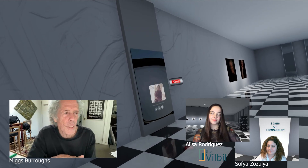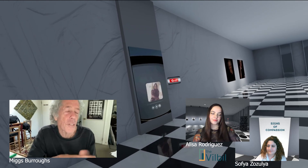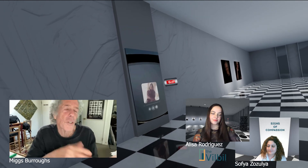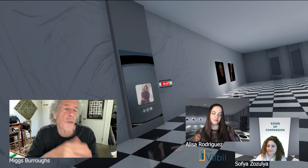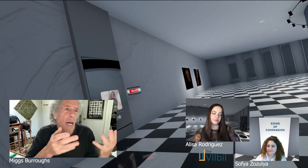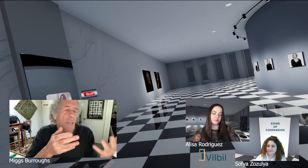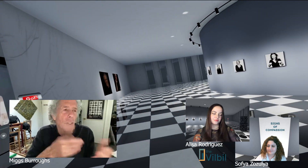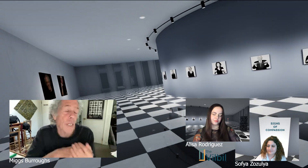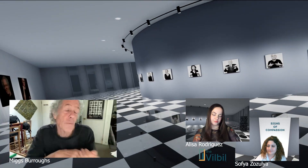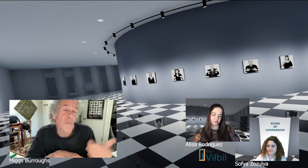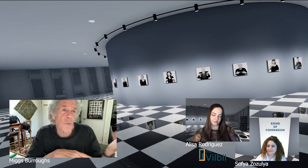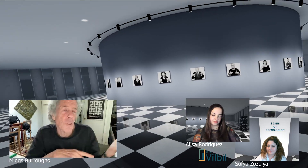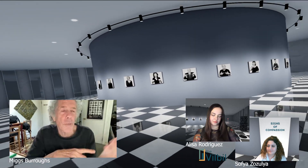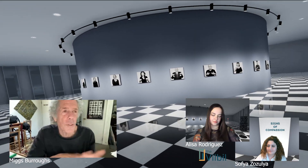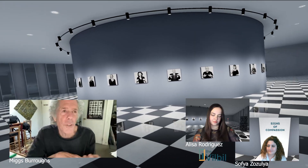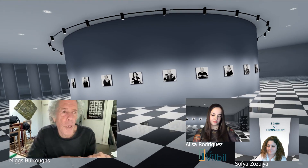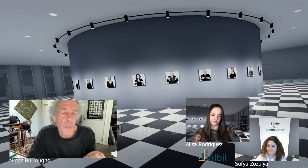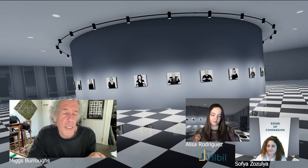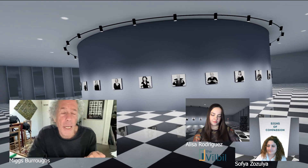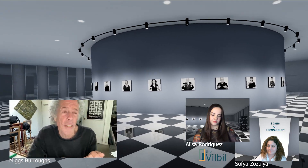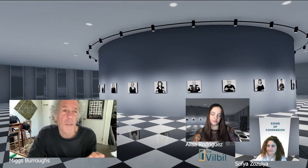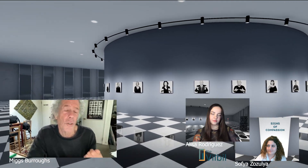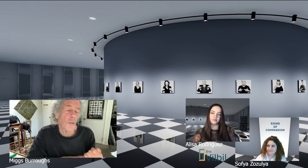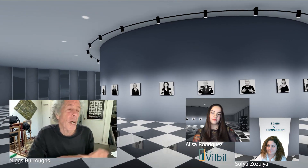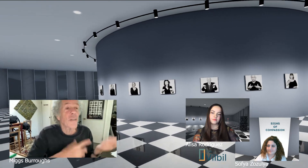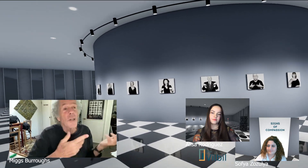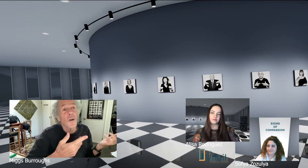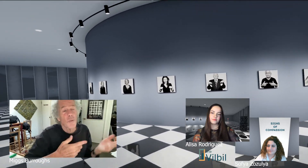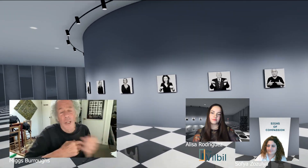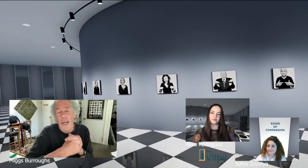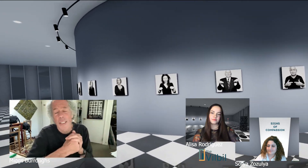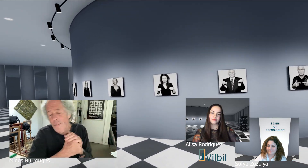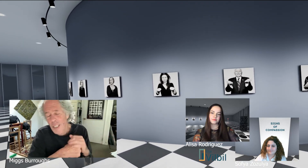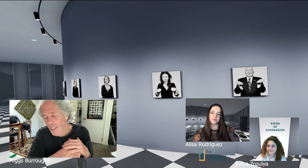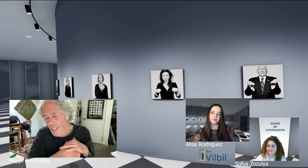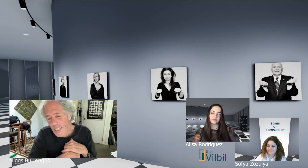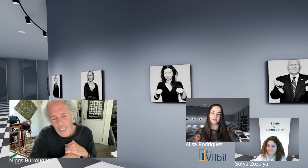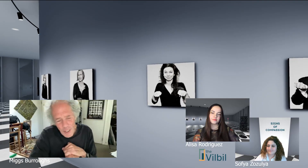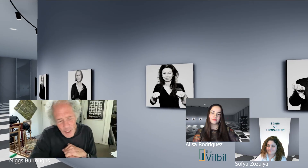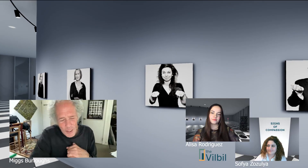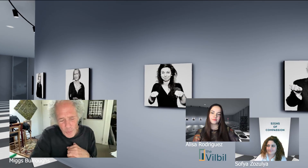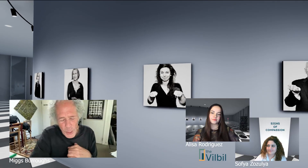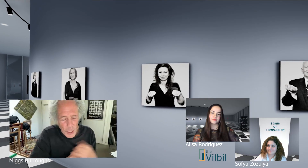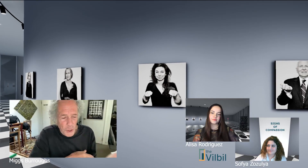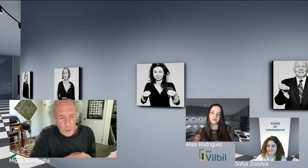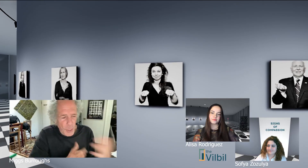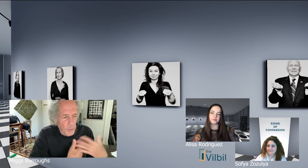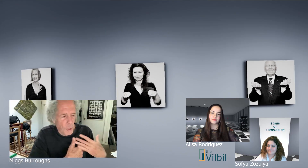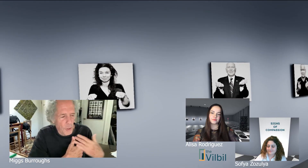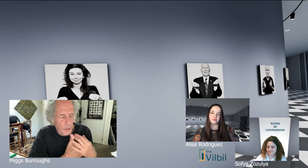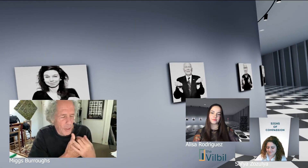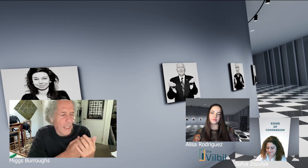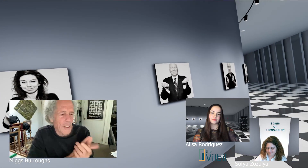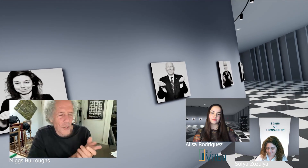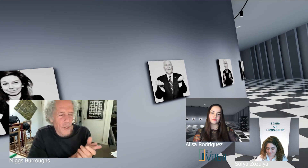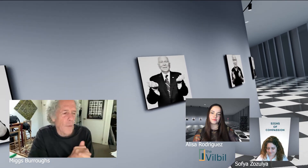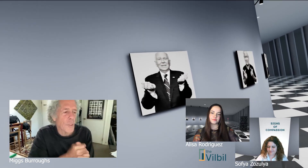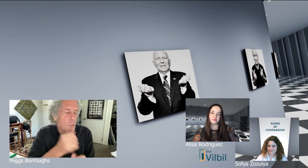then you go back and say, yeah, but if you weren't arrested, you might be dead. So I don't know. It means I should be. So I'm just